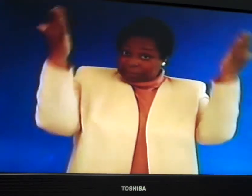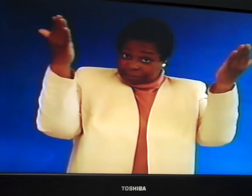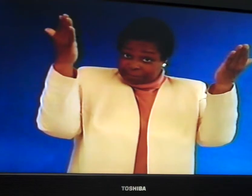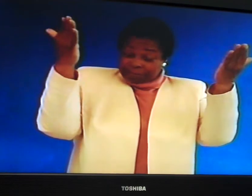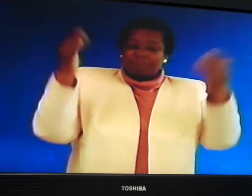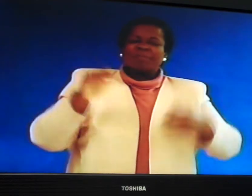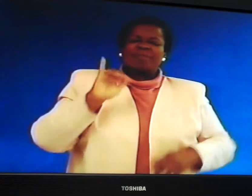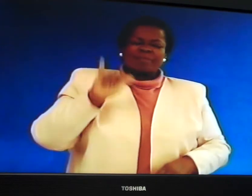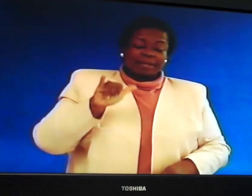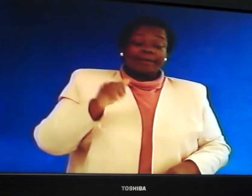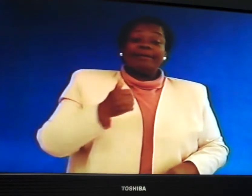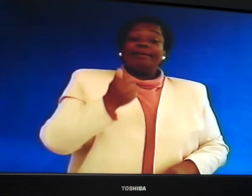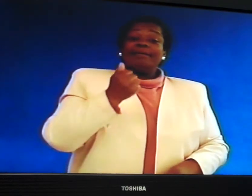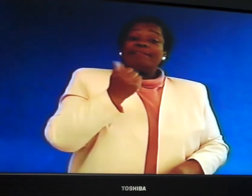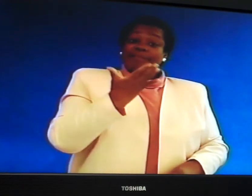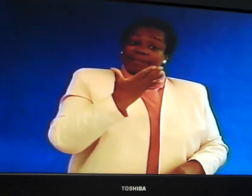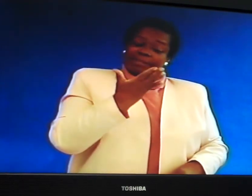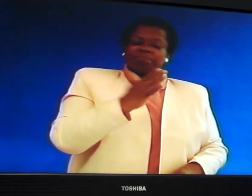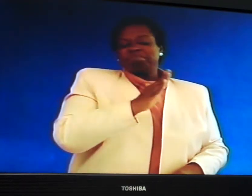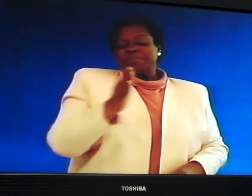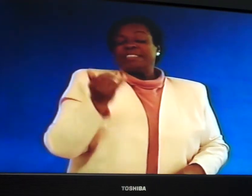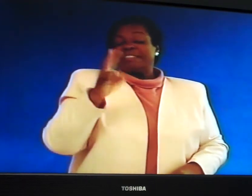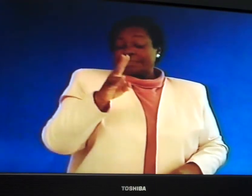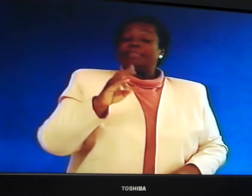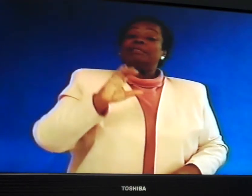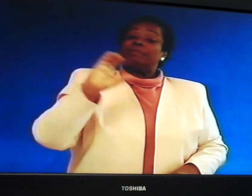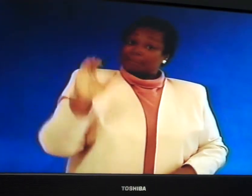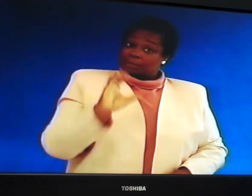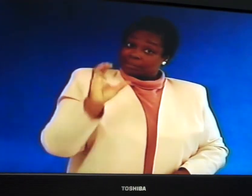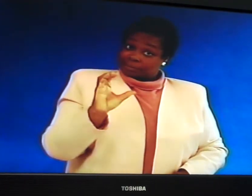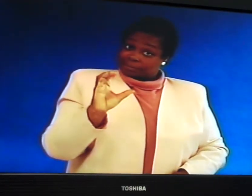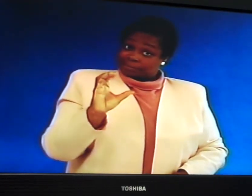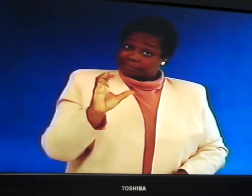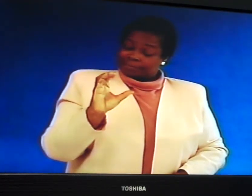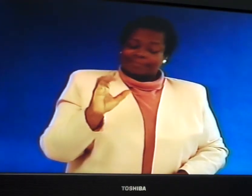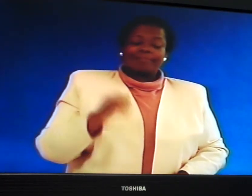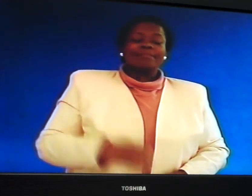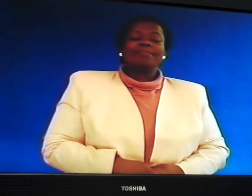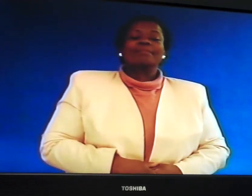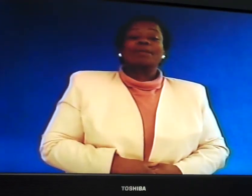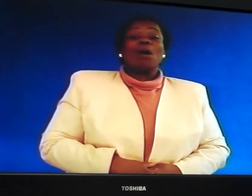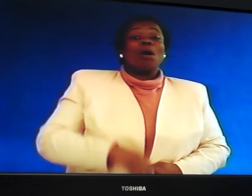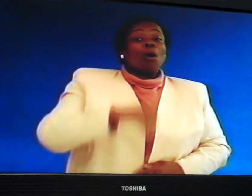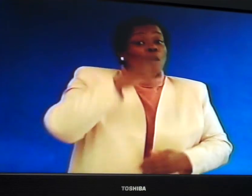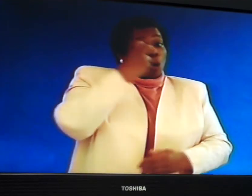And how these deaf people are able to teach deaf people the understanding of religion.